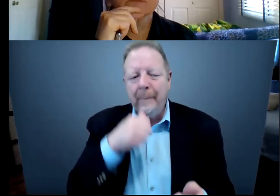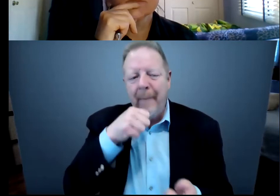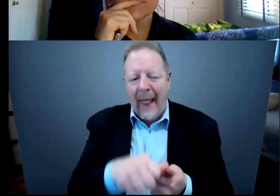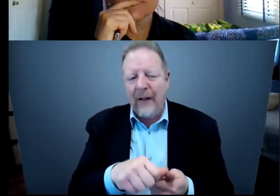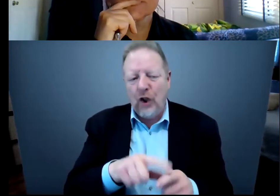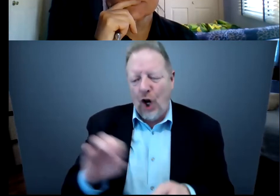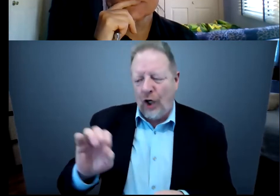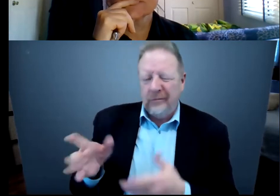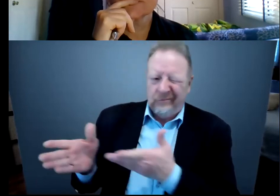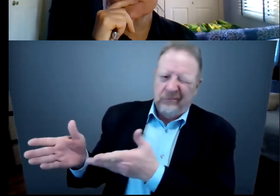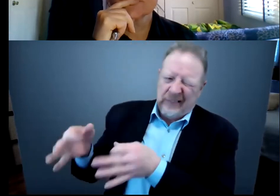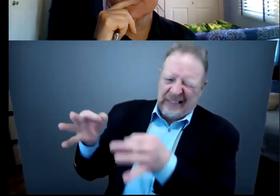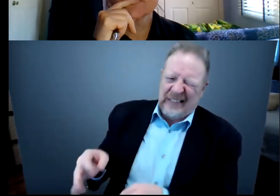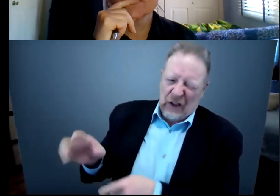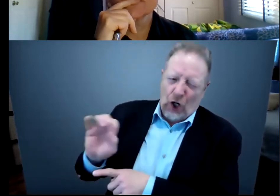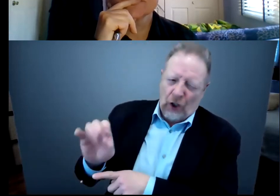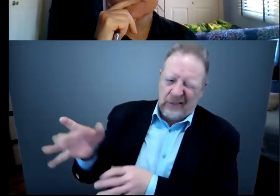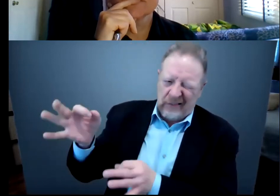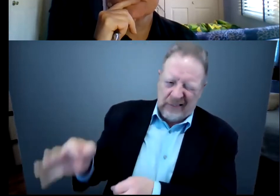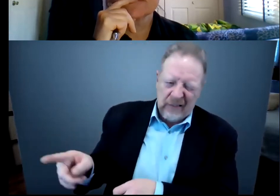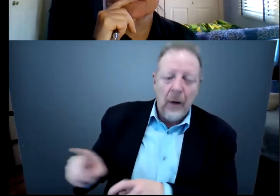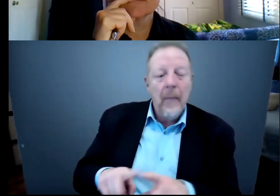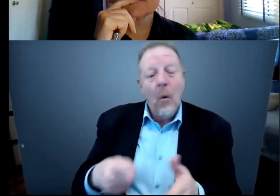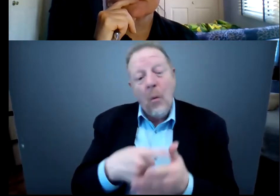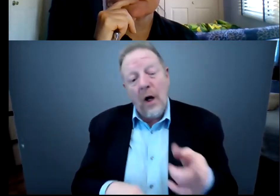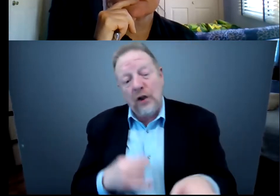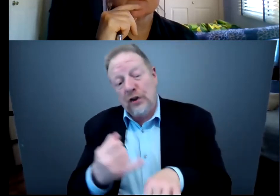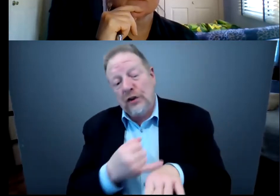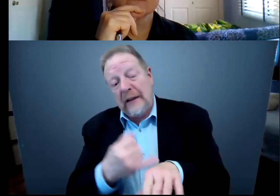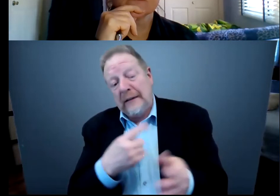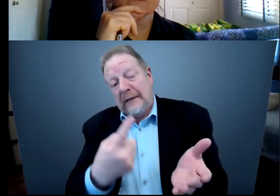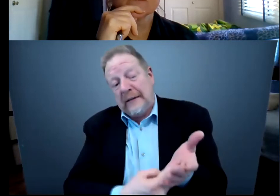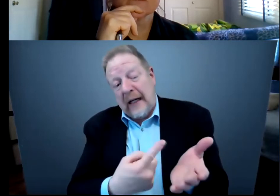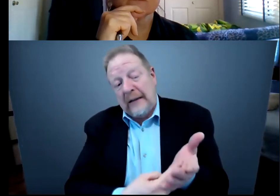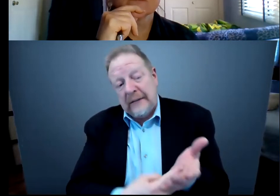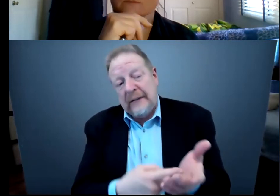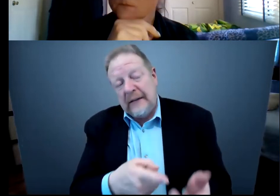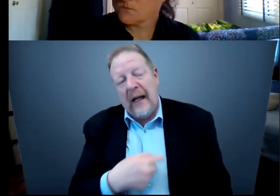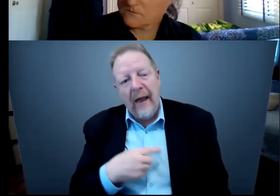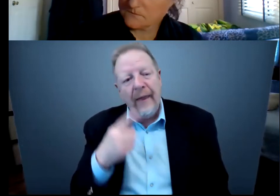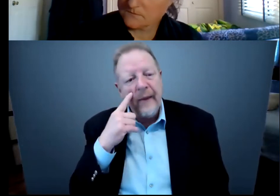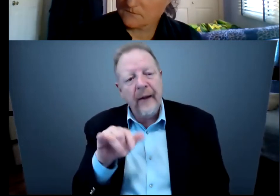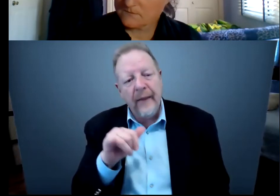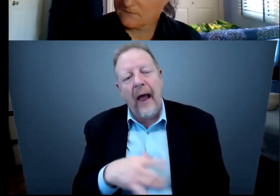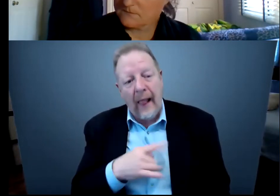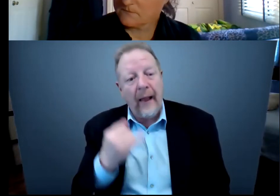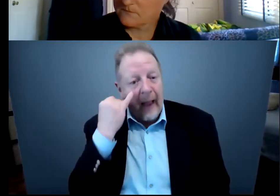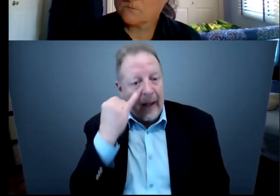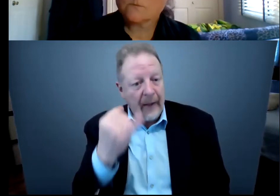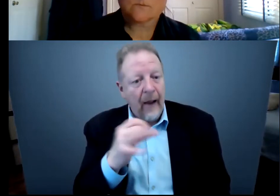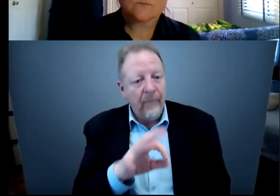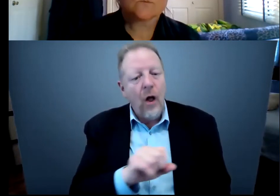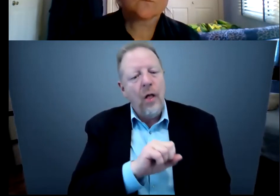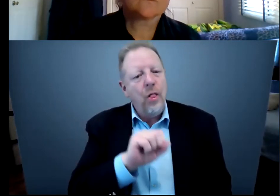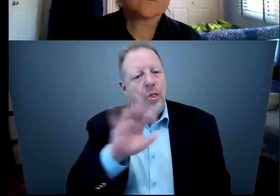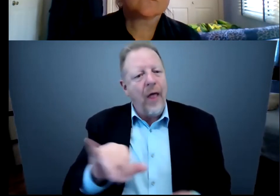Ernest, but I think that what Jeannie was discussing, I think that I like the idea of throwing the